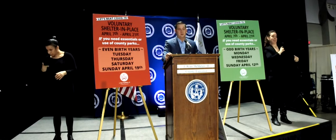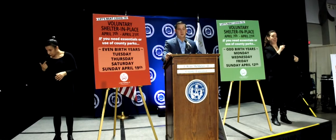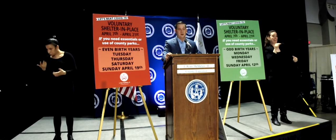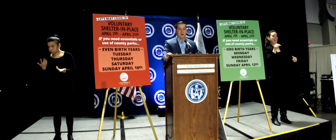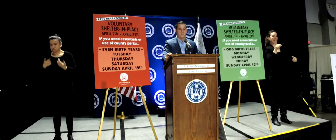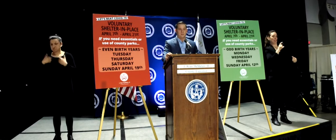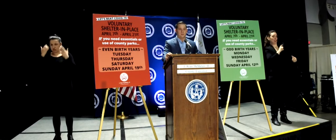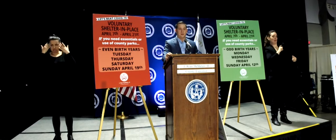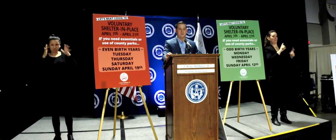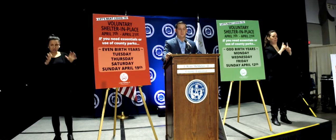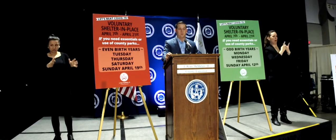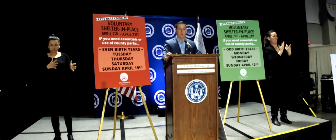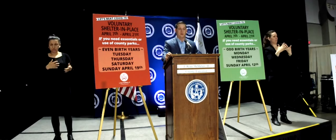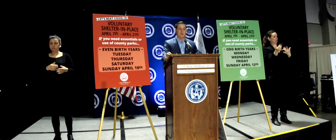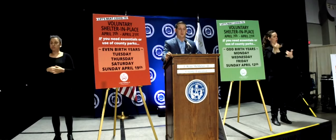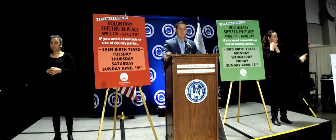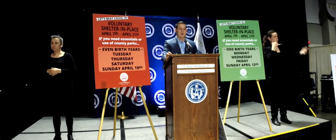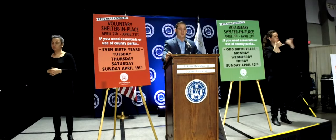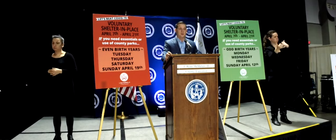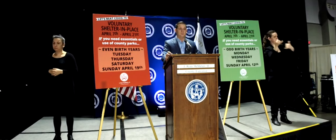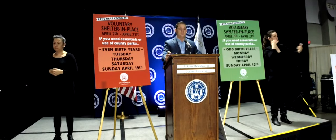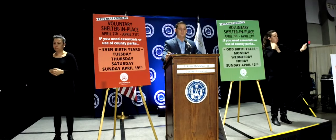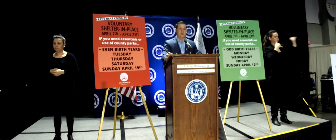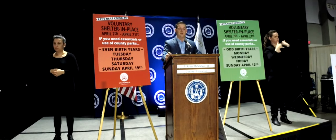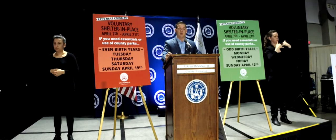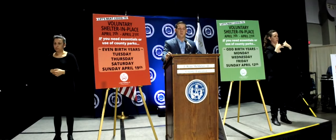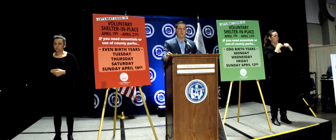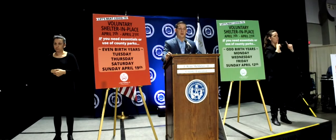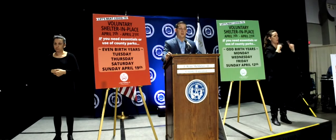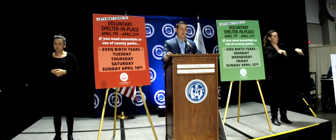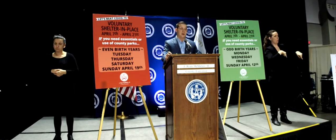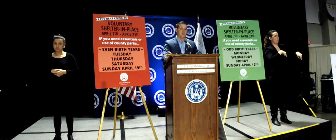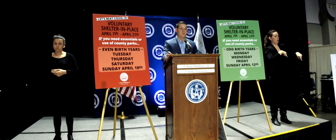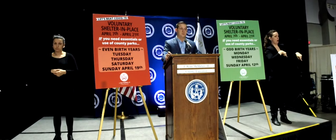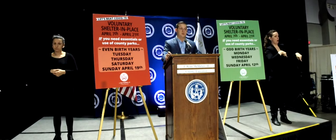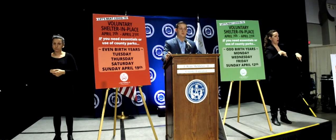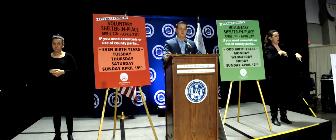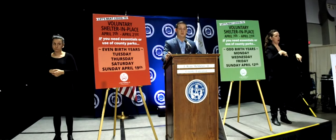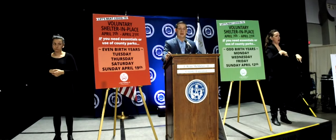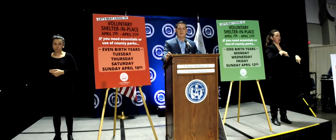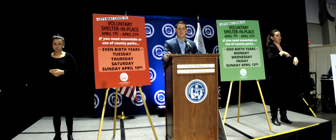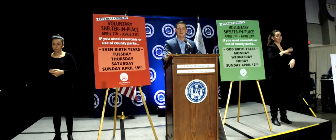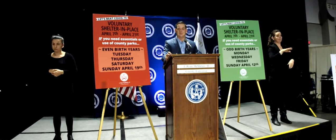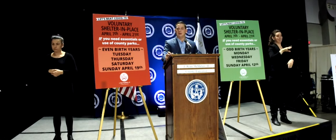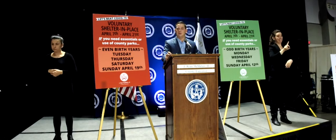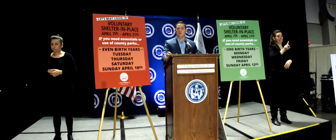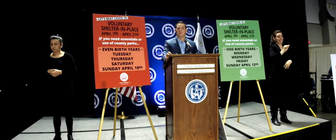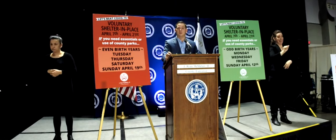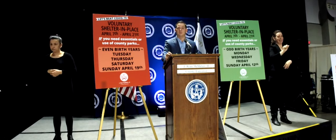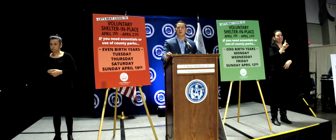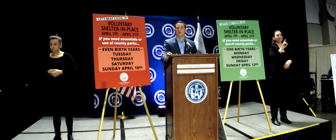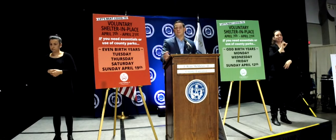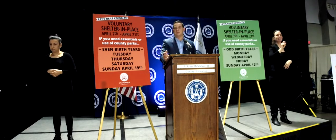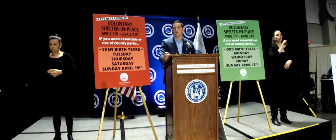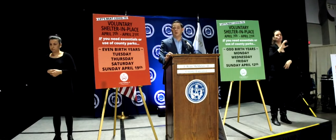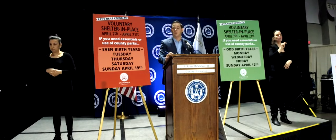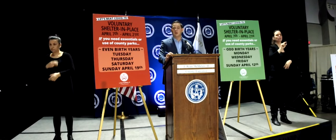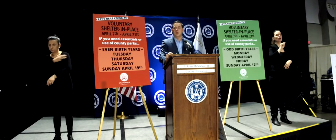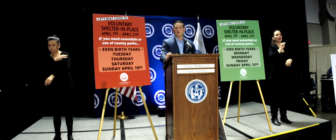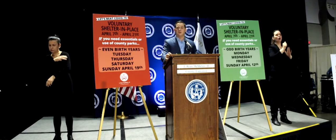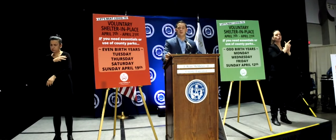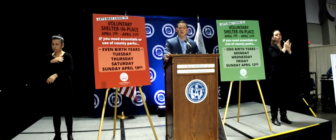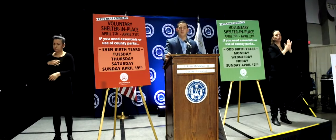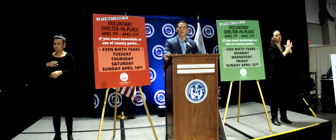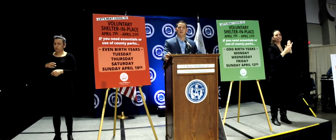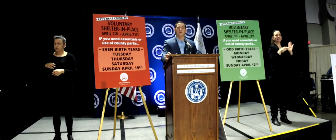DA. At some point, to have credibility on the matter, if people continue to not listen, you got to do something, right? So